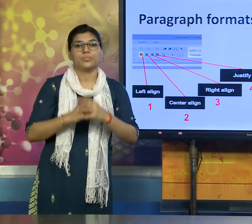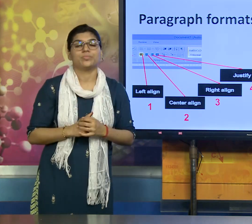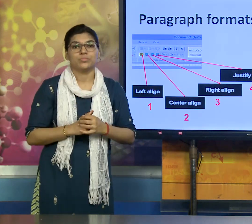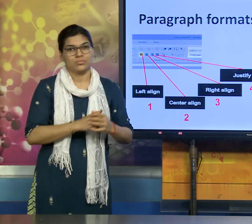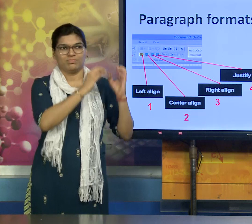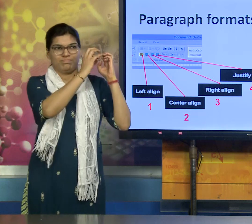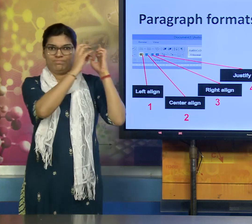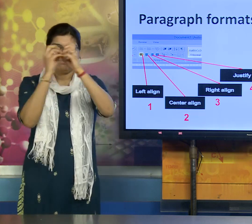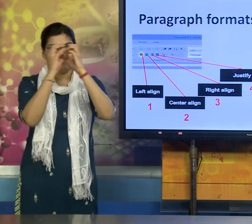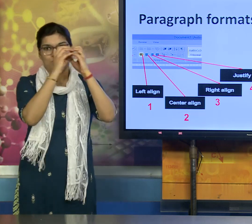Last,